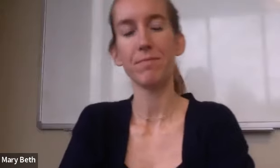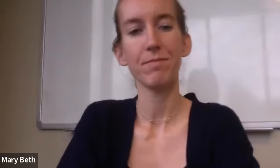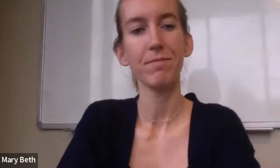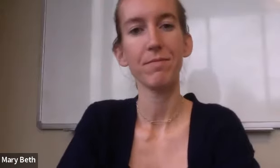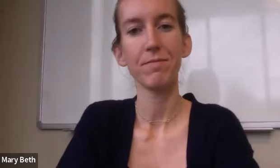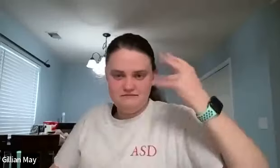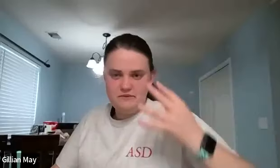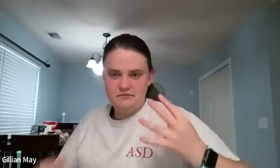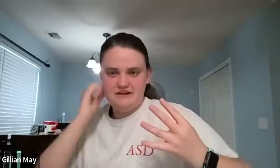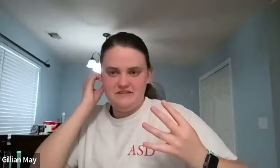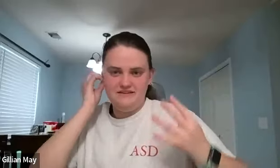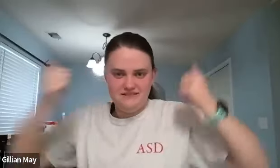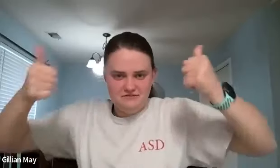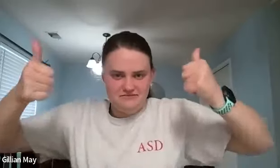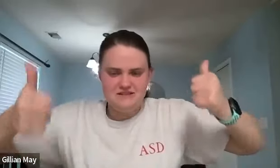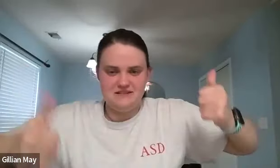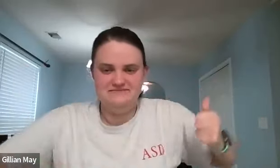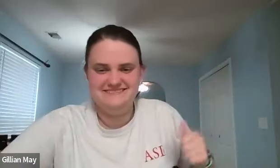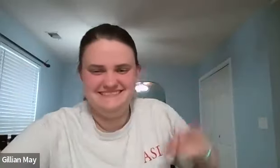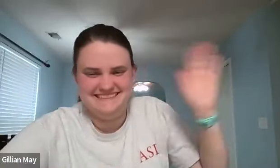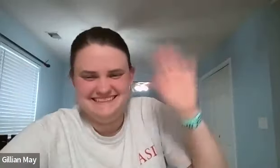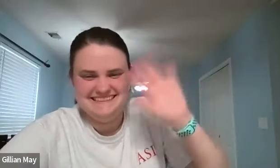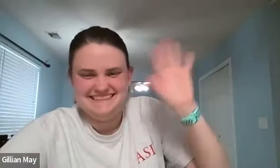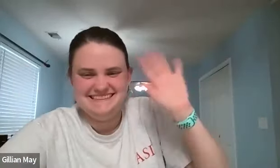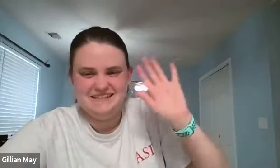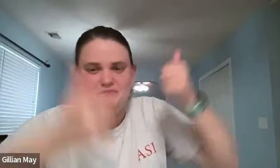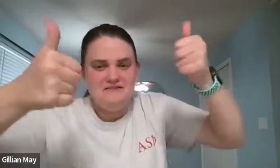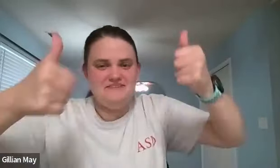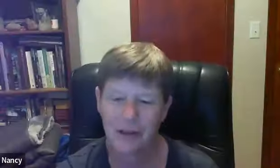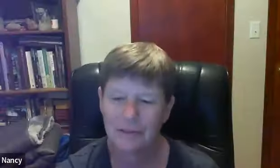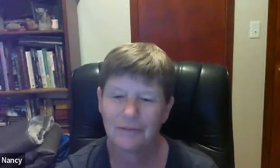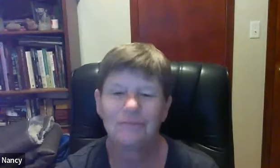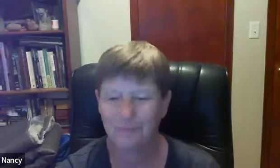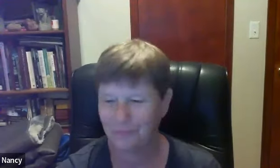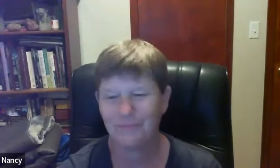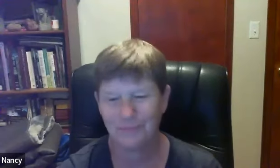4 people down, I think. Awesome. Me too. I'll be here. Yes, this will be